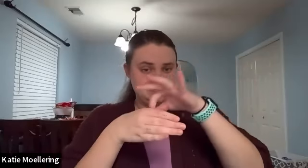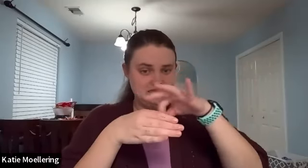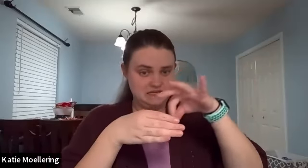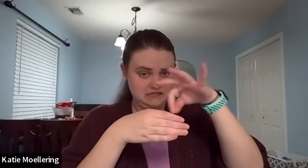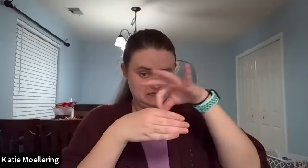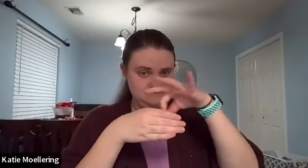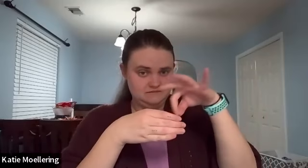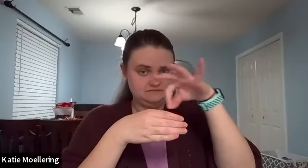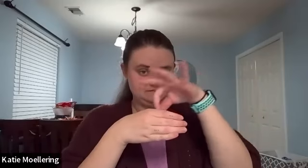tea,